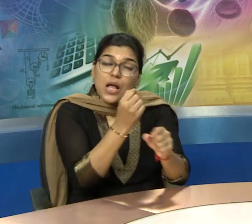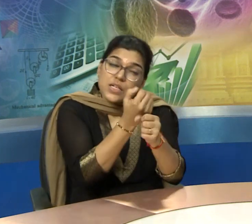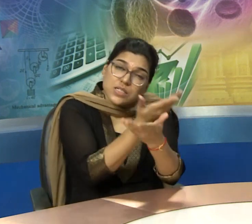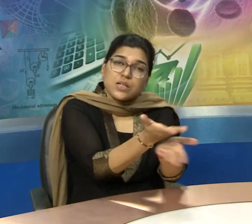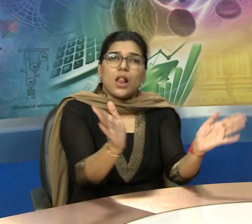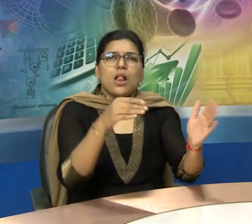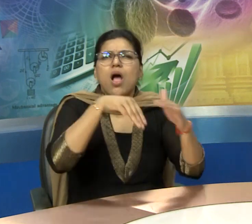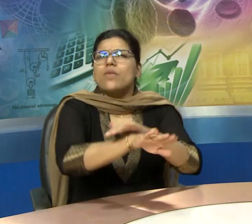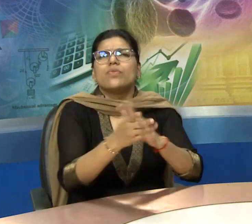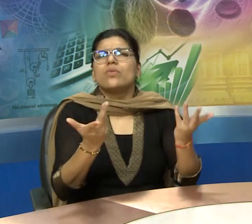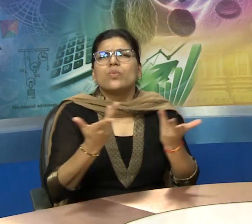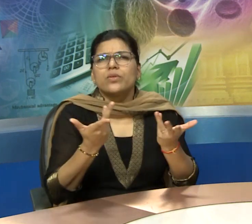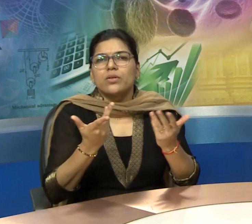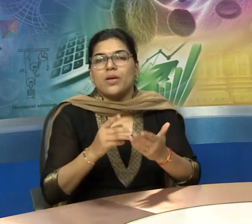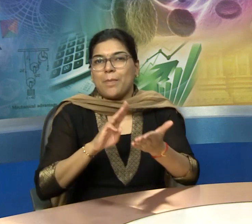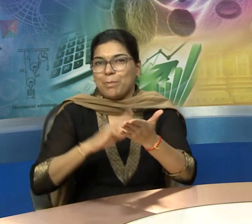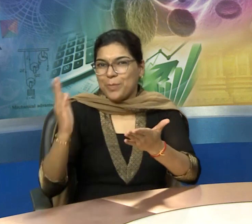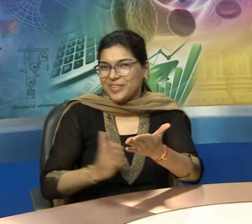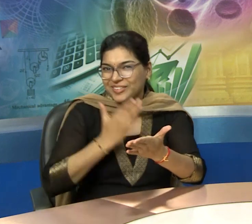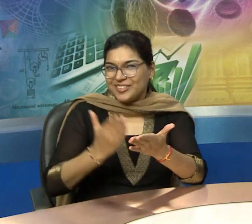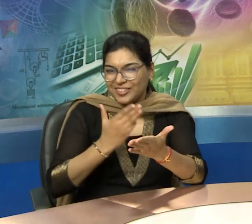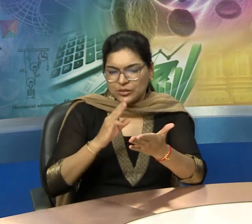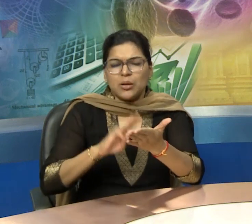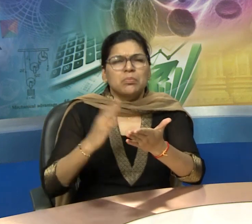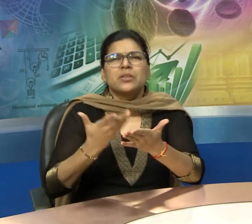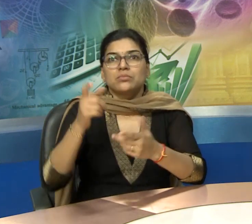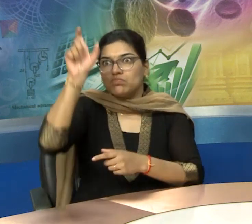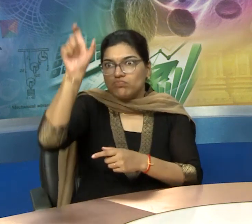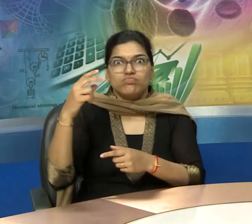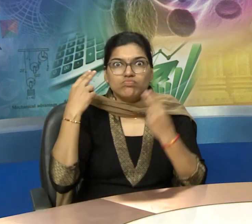We know that it is an important function of library,